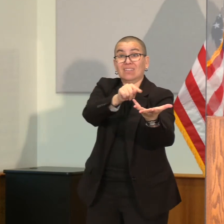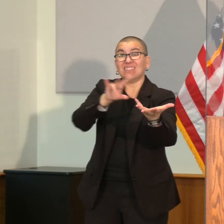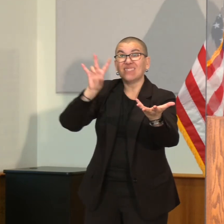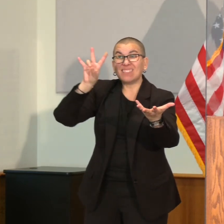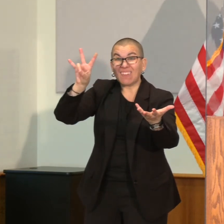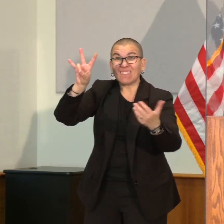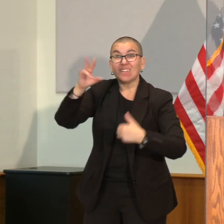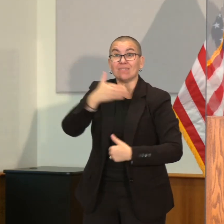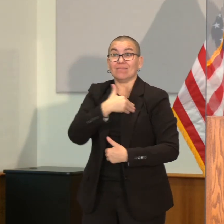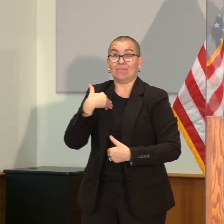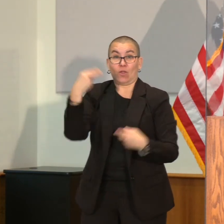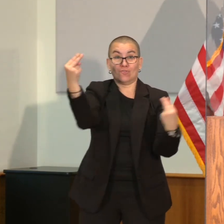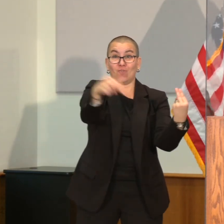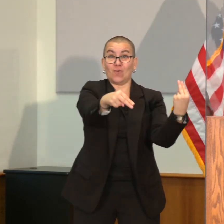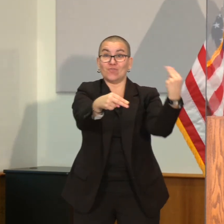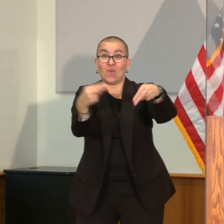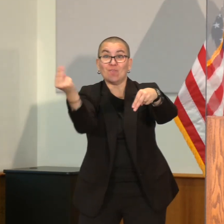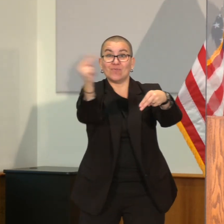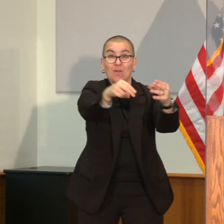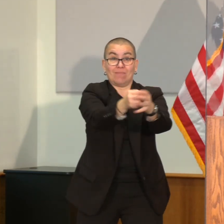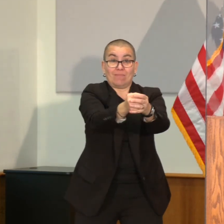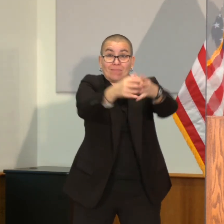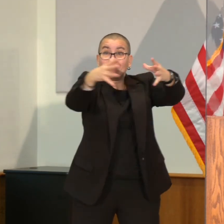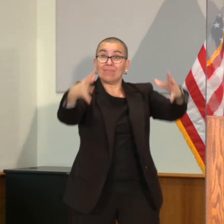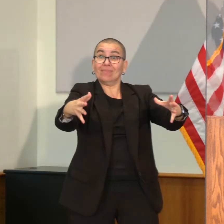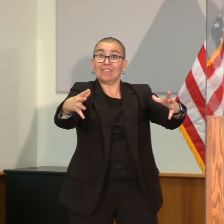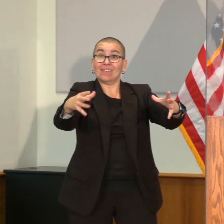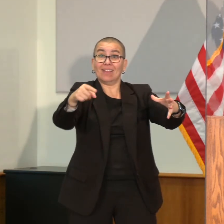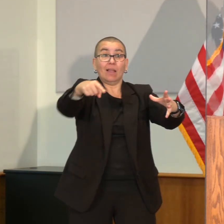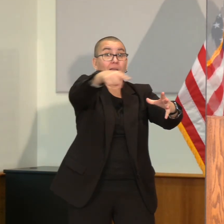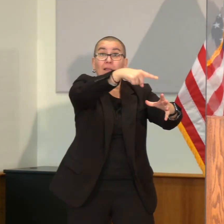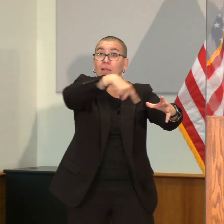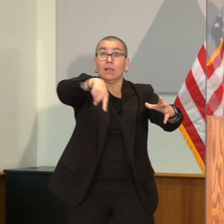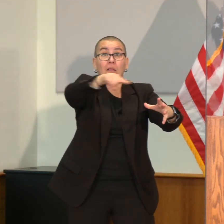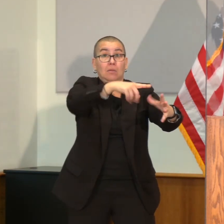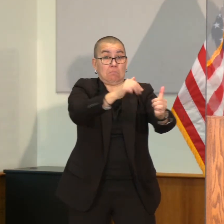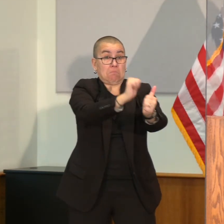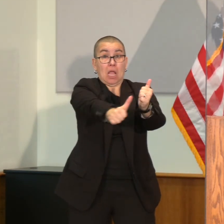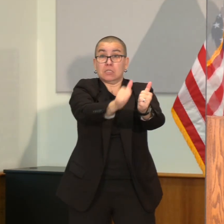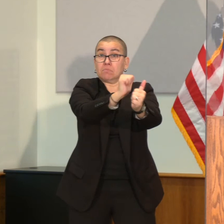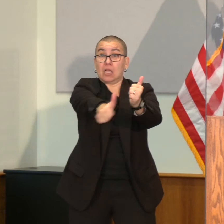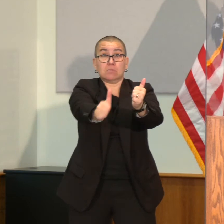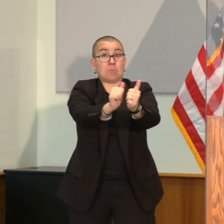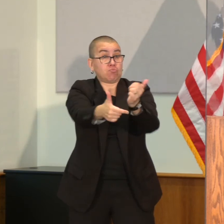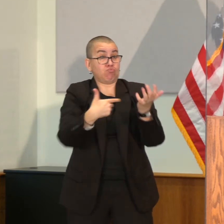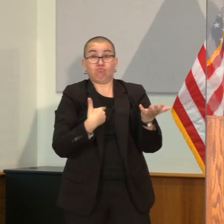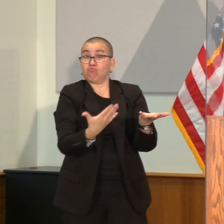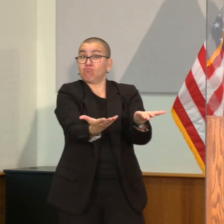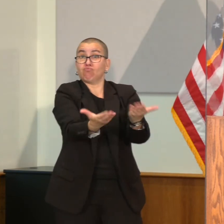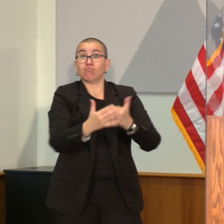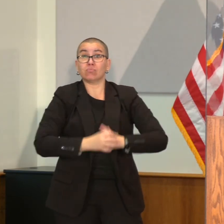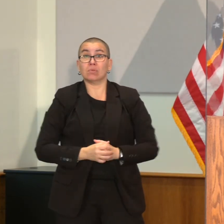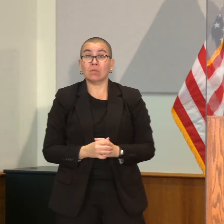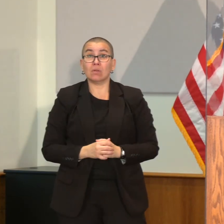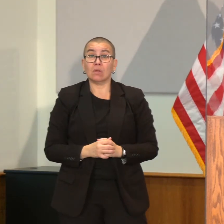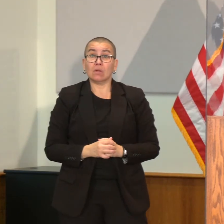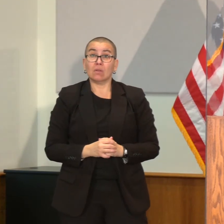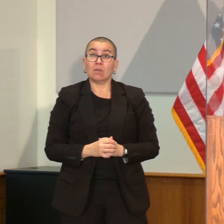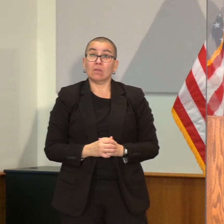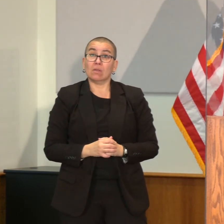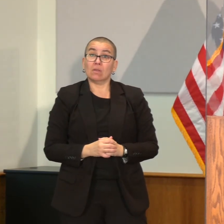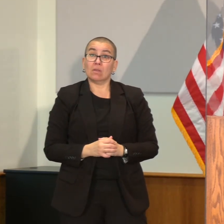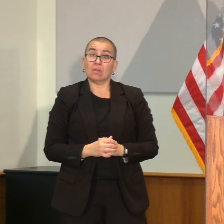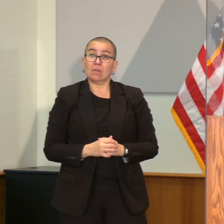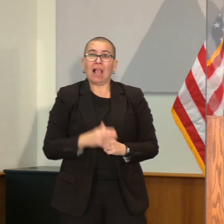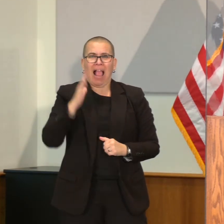you can codify is good. But I think that process, there'll be a sense of urgency around it. We're not talking about rushing